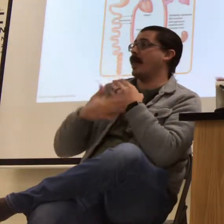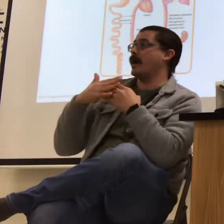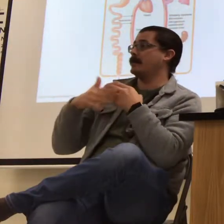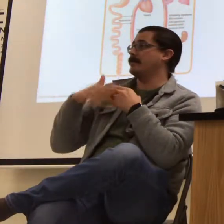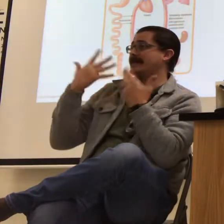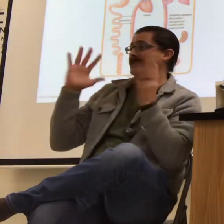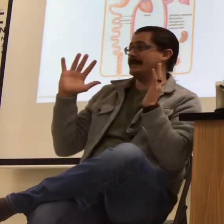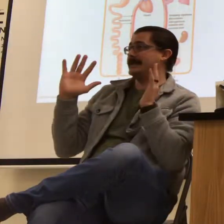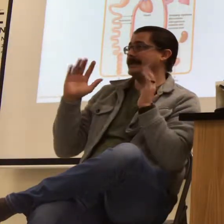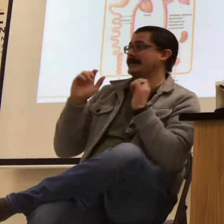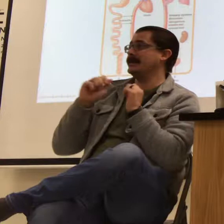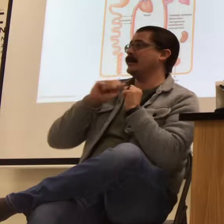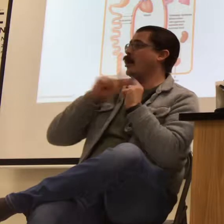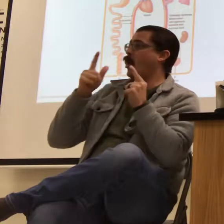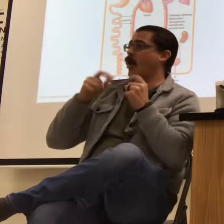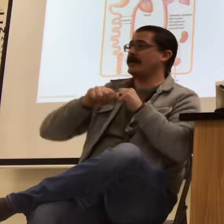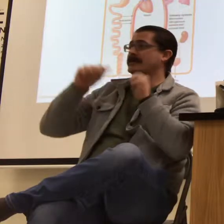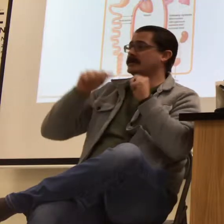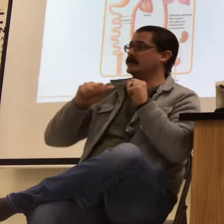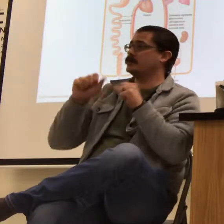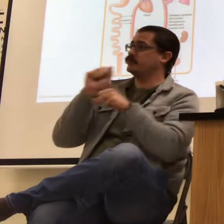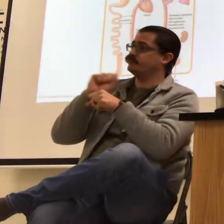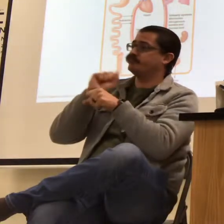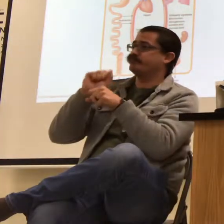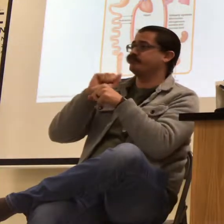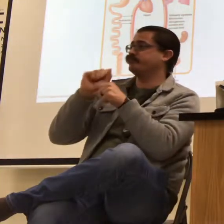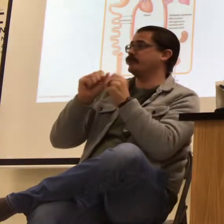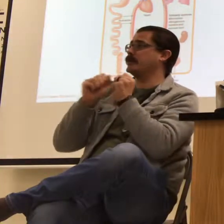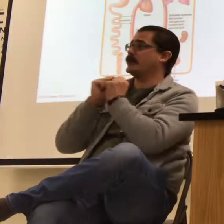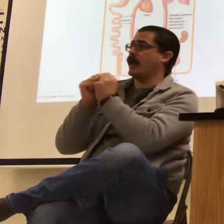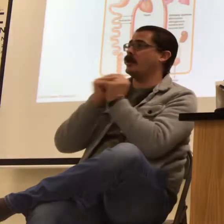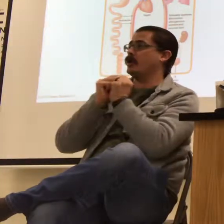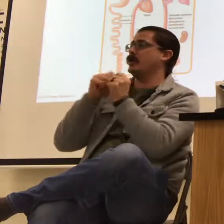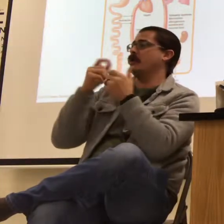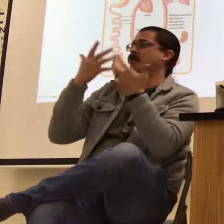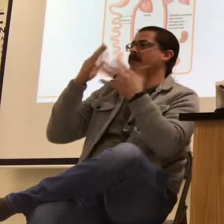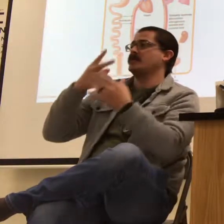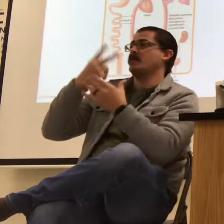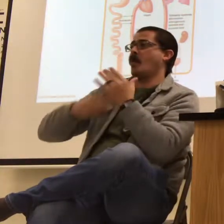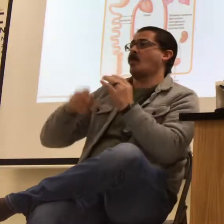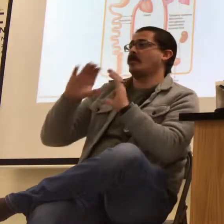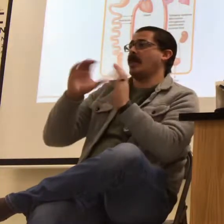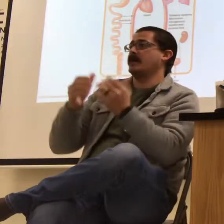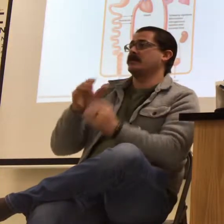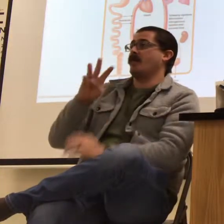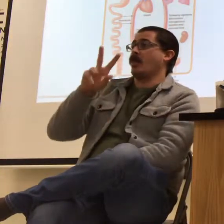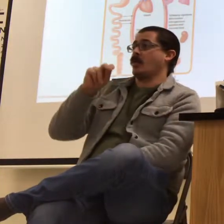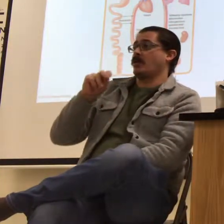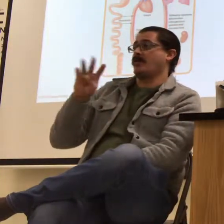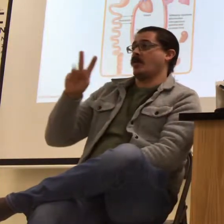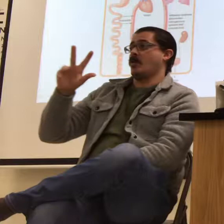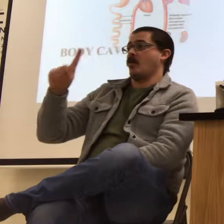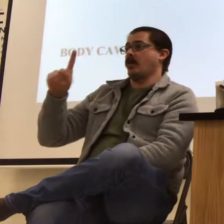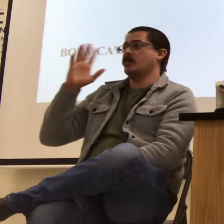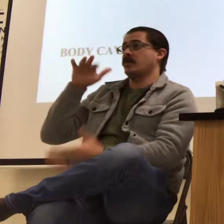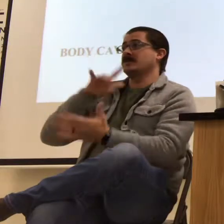work together, and when you make it through 430, 431, you'll have studied them all. Okay.